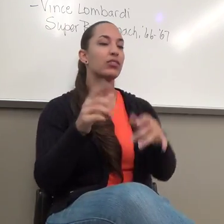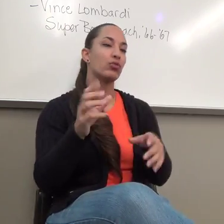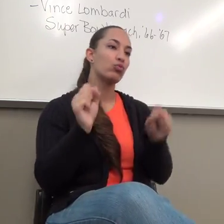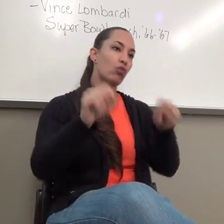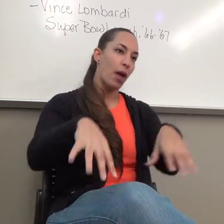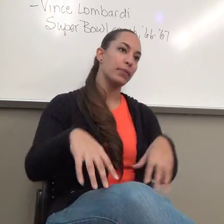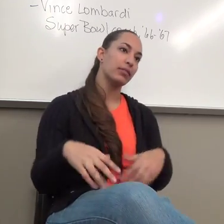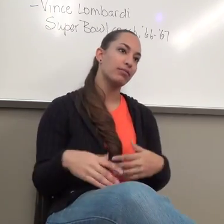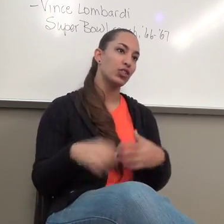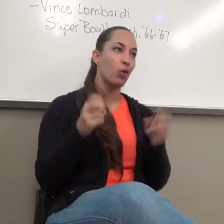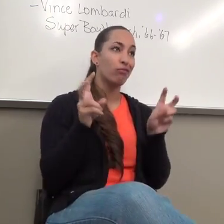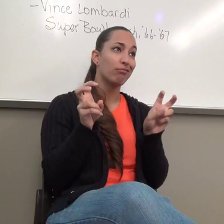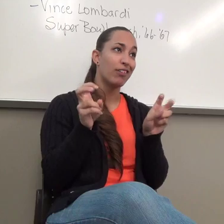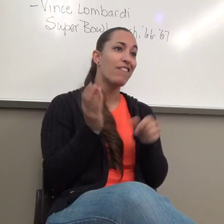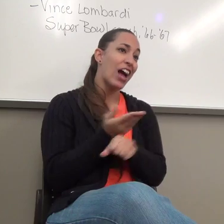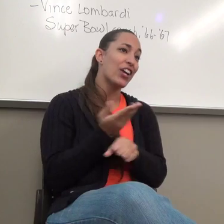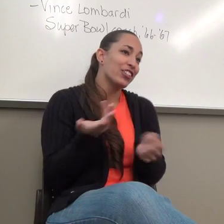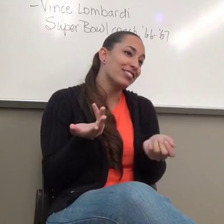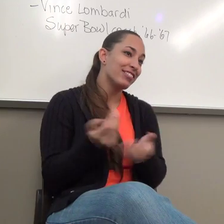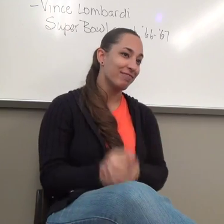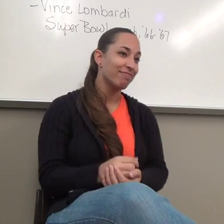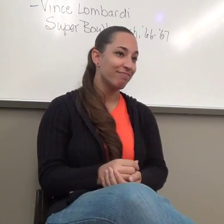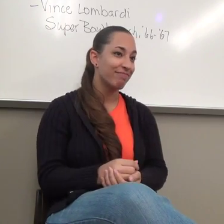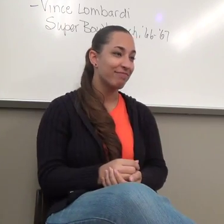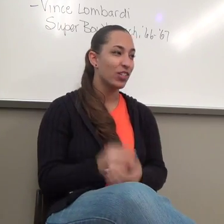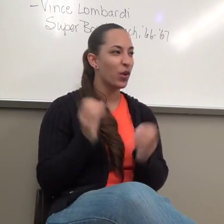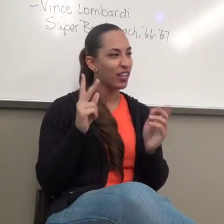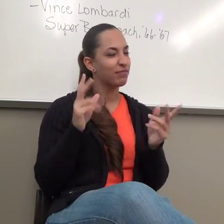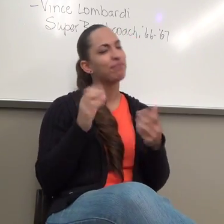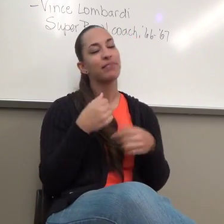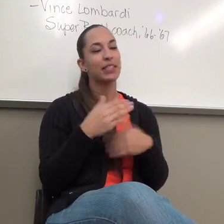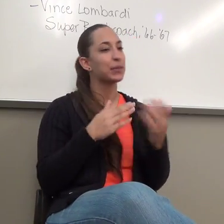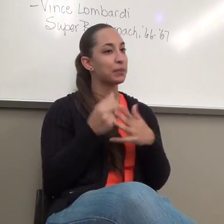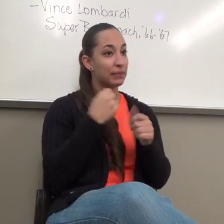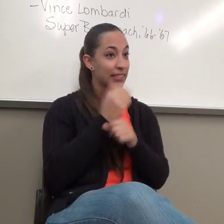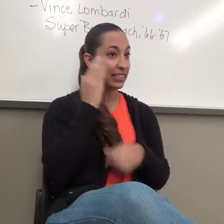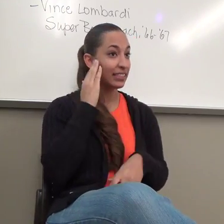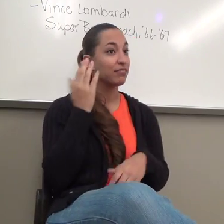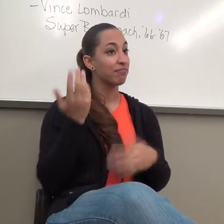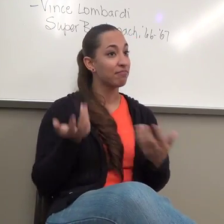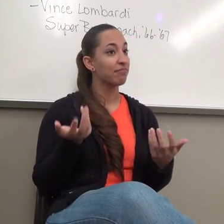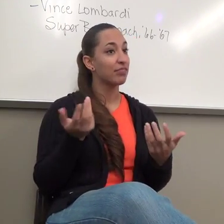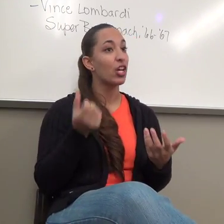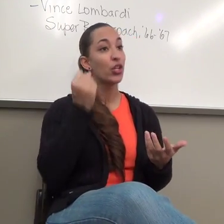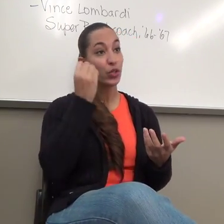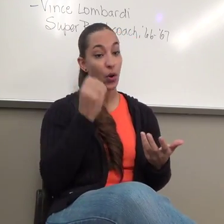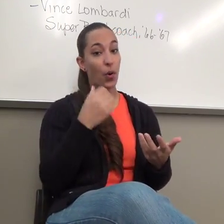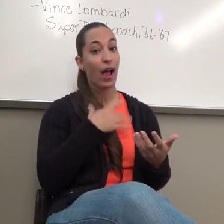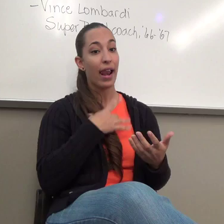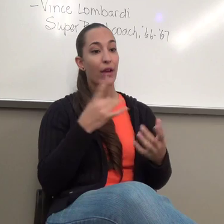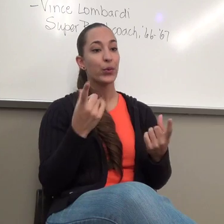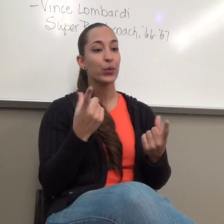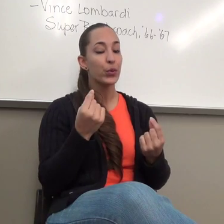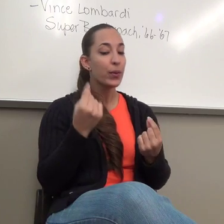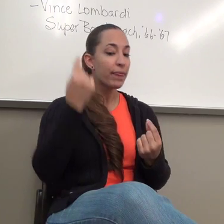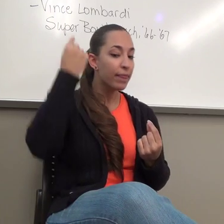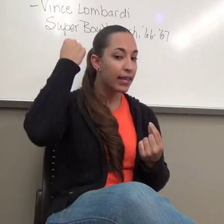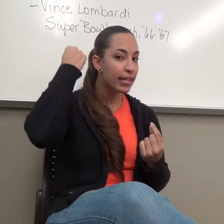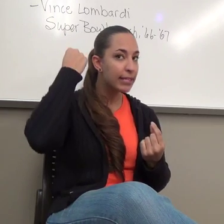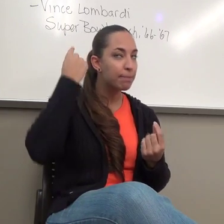you're fired in class. Okay? Does that make sense? So what I would like you to do with this as far as responding to